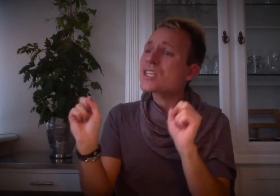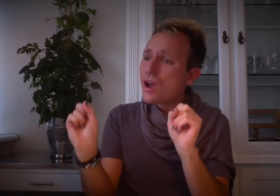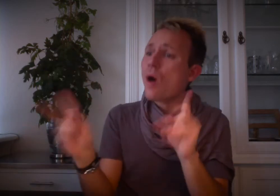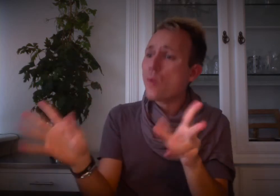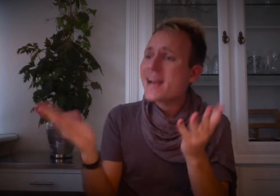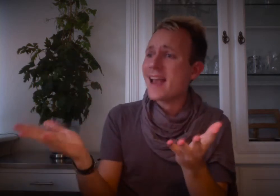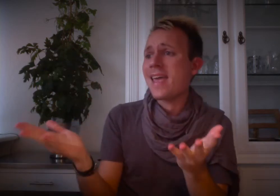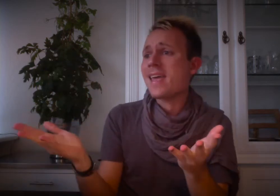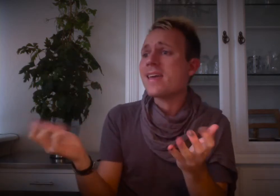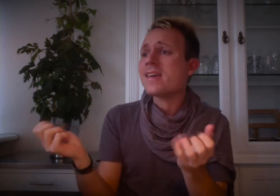okay